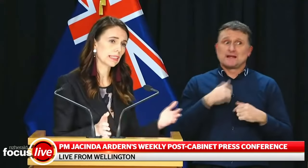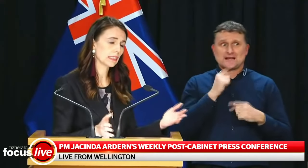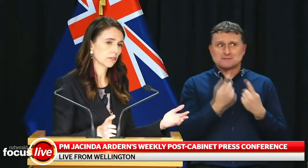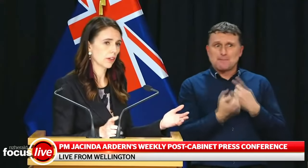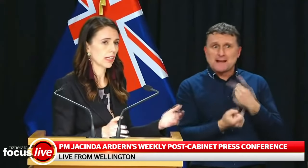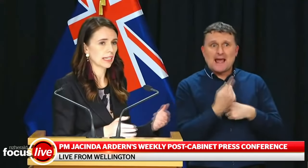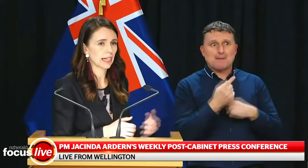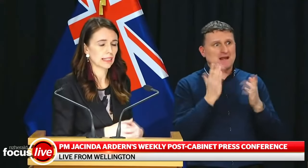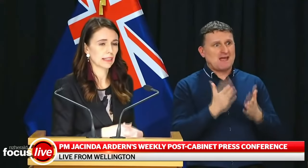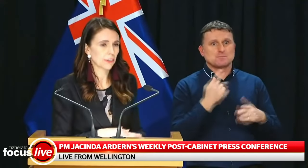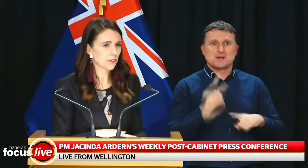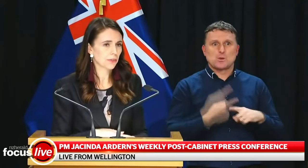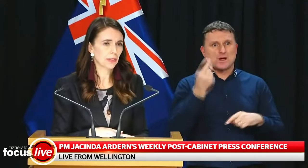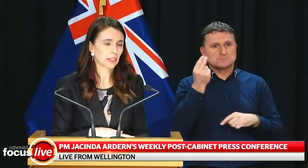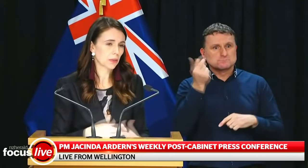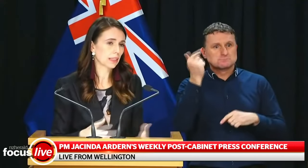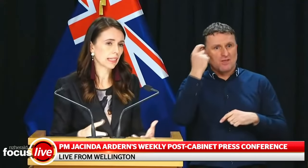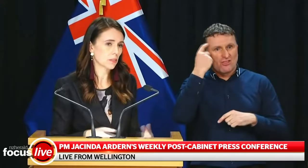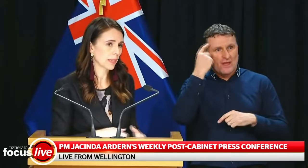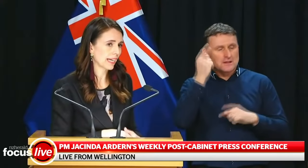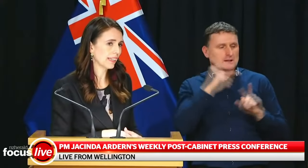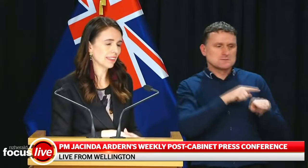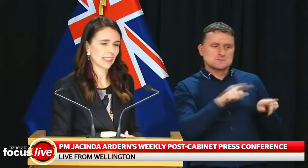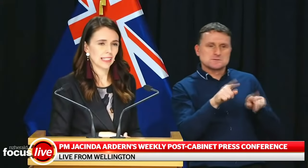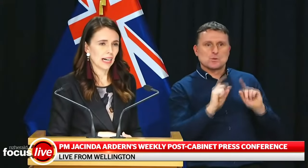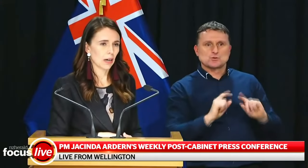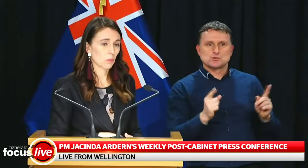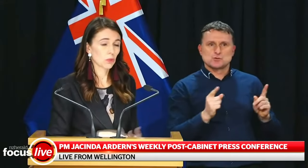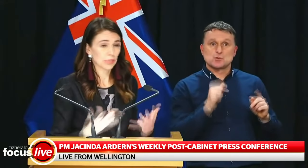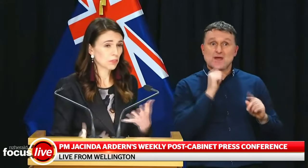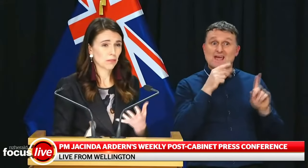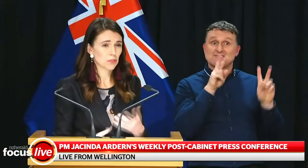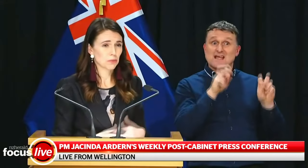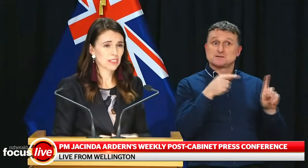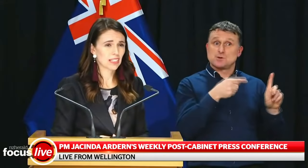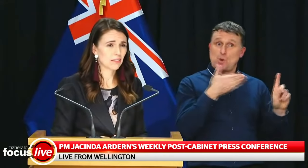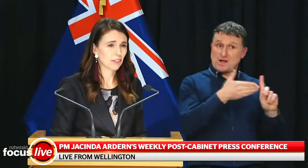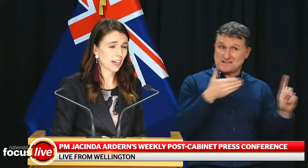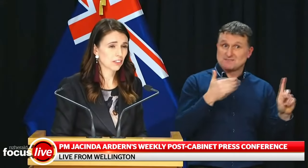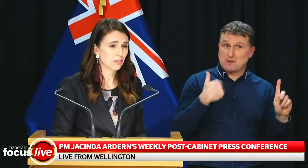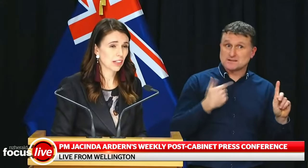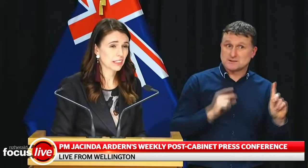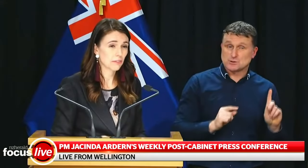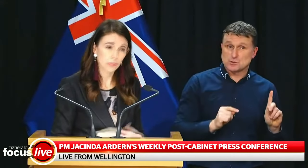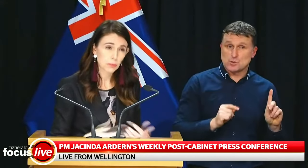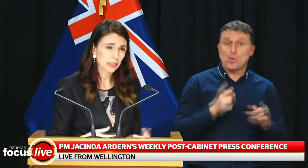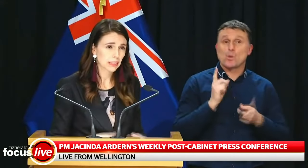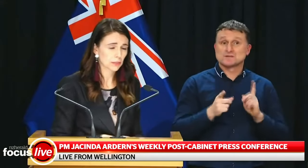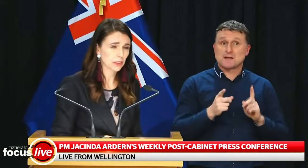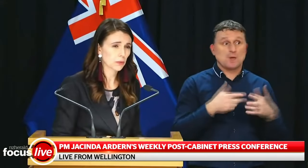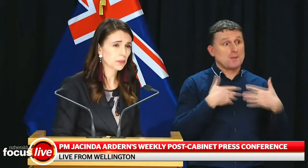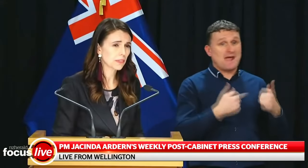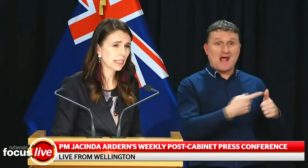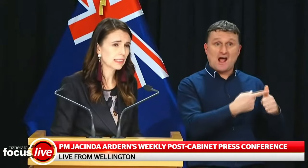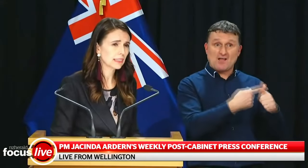we'll identify an issue as quickly as we can. We'll sometimes receive health advice verbally as a result of